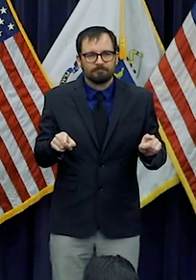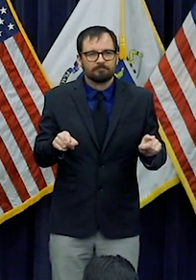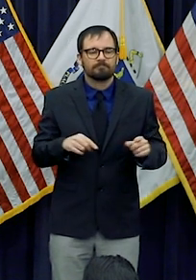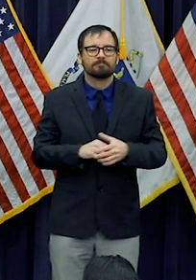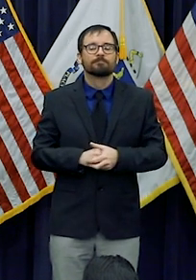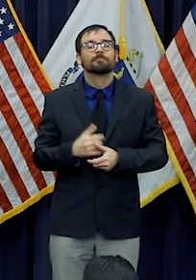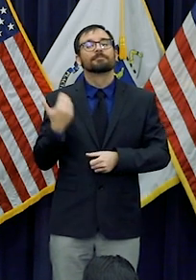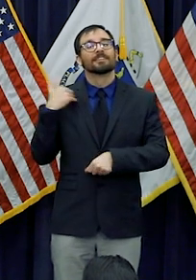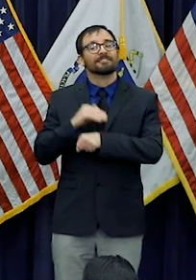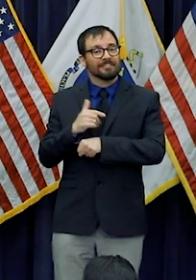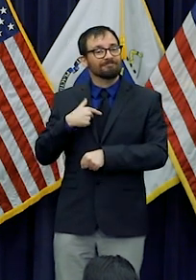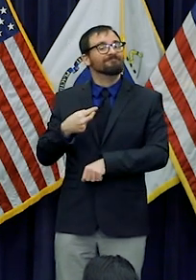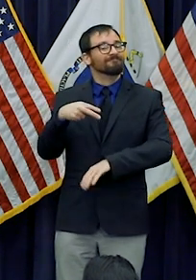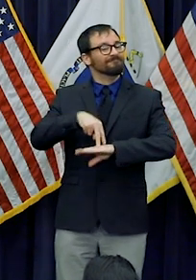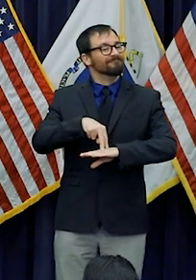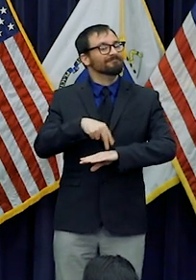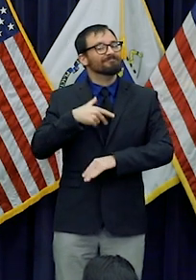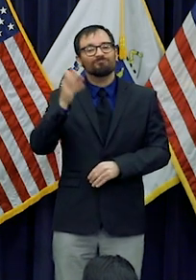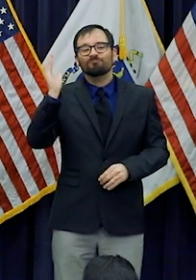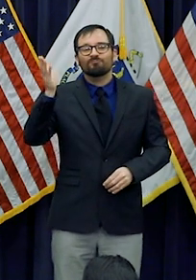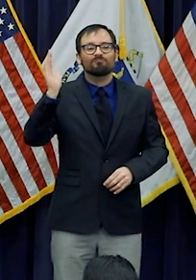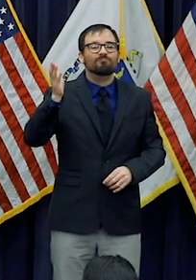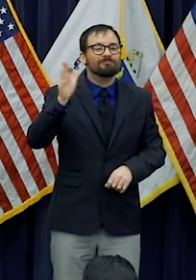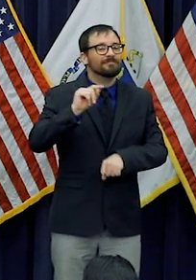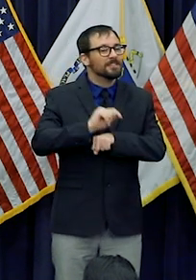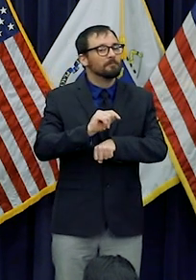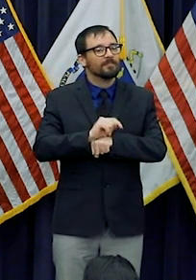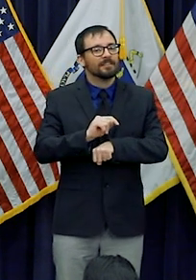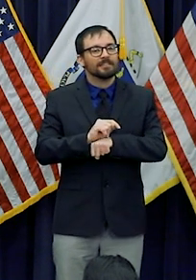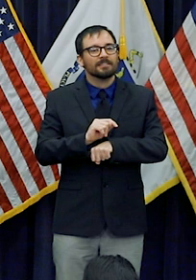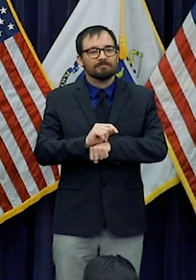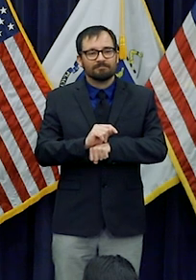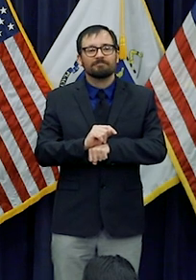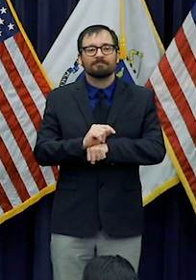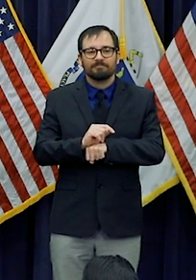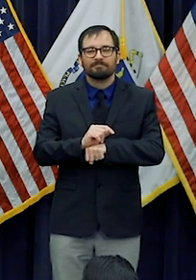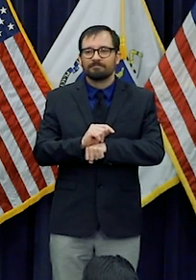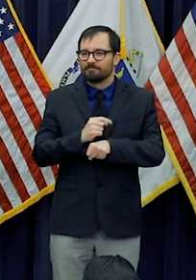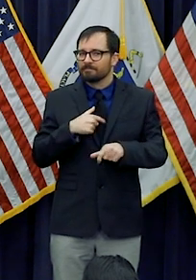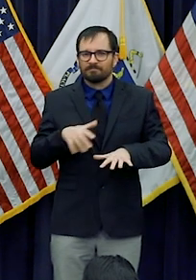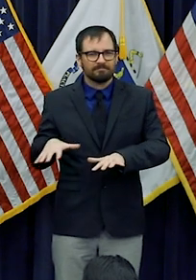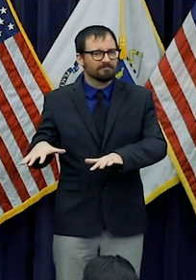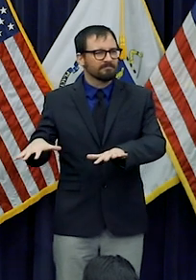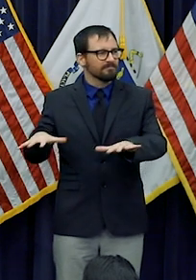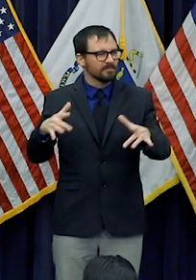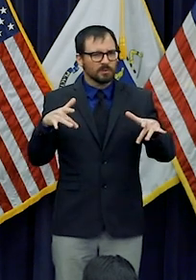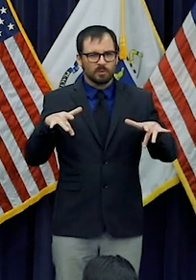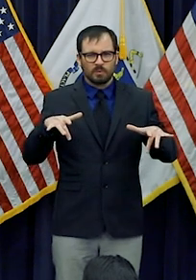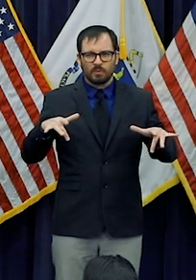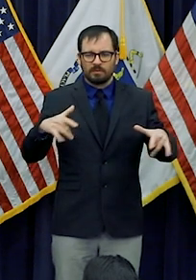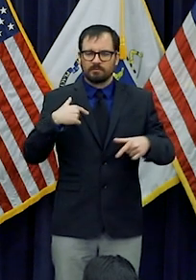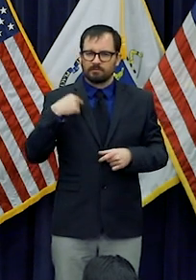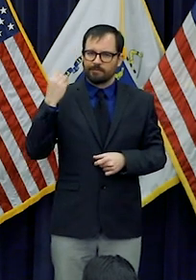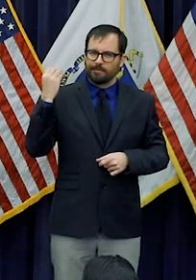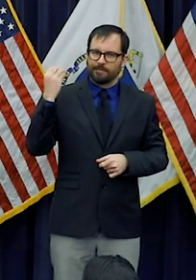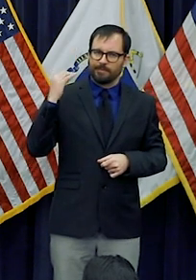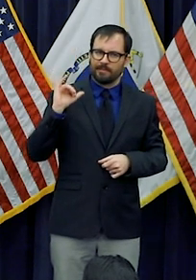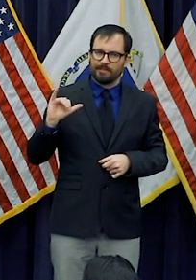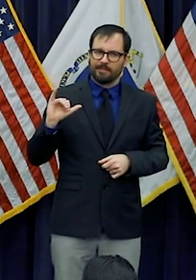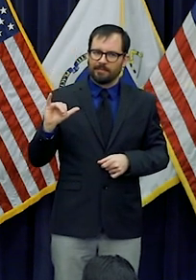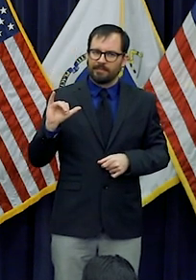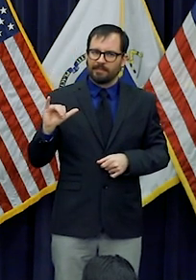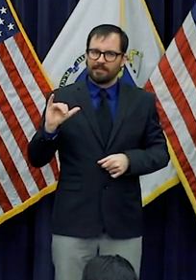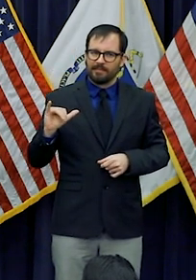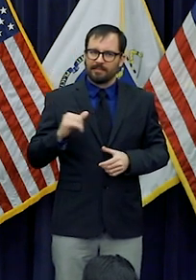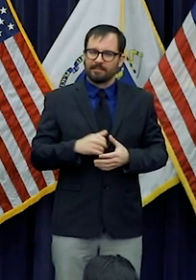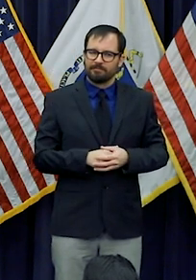synagogue, I thought a lot about all the people who wanted to be there physically